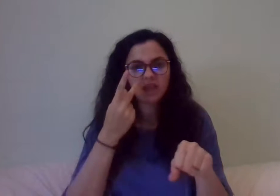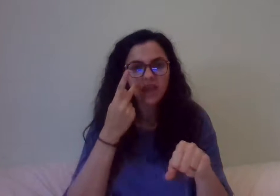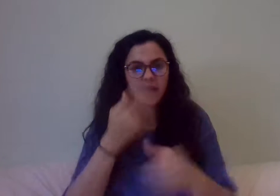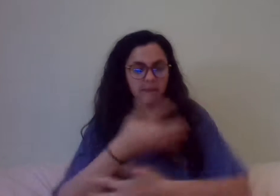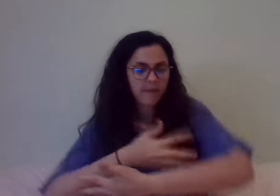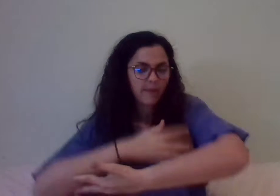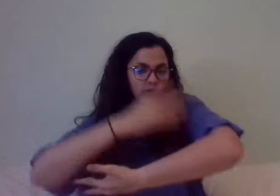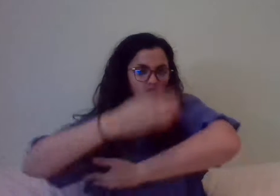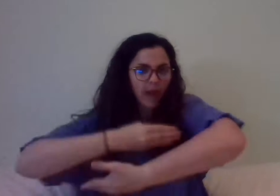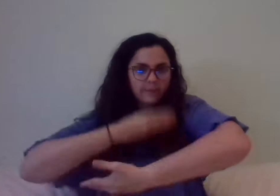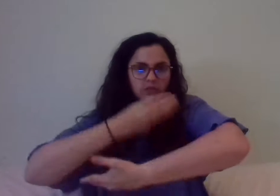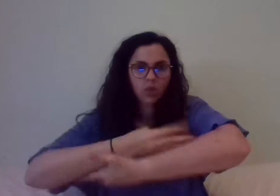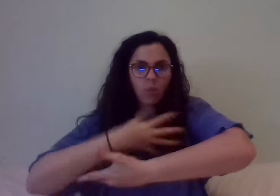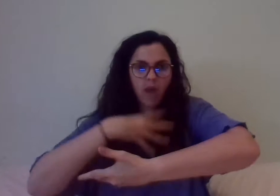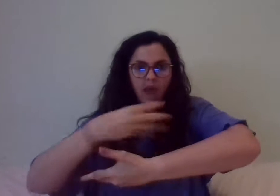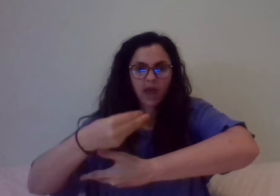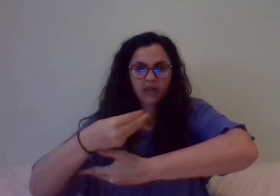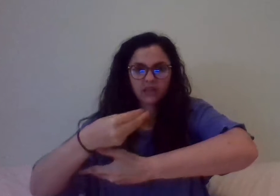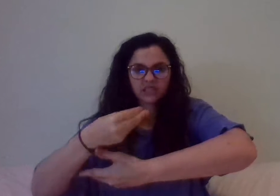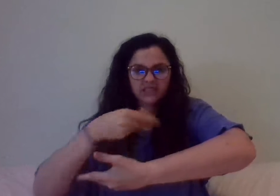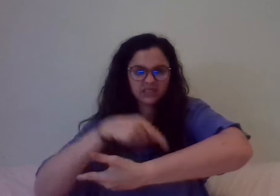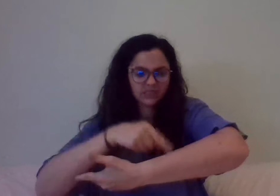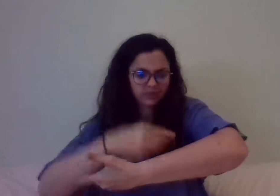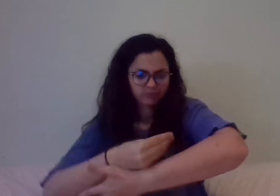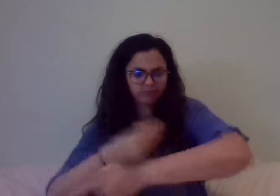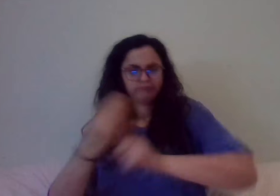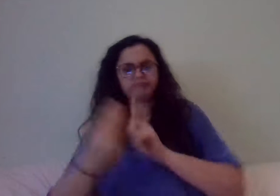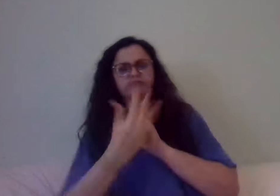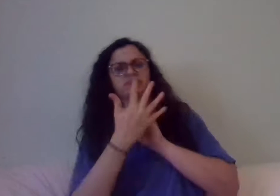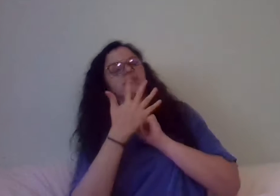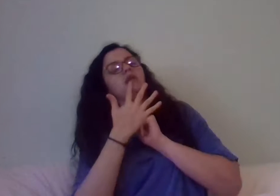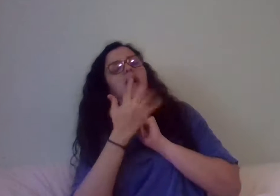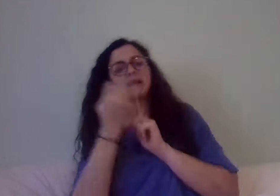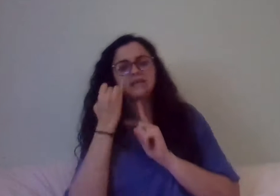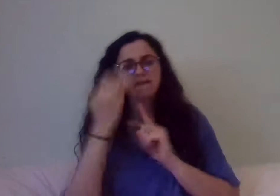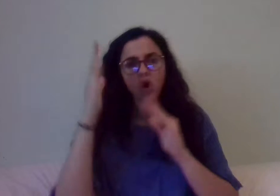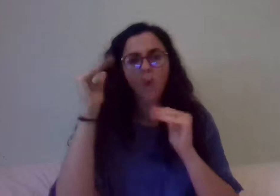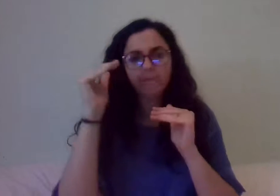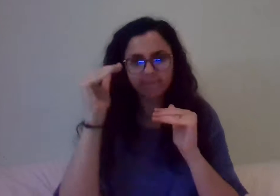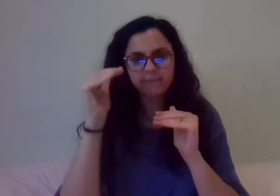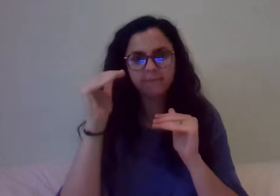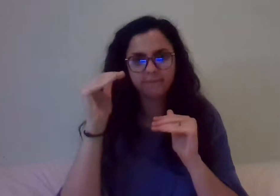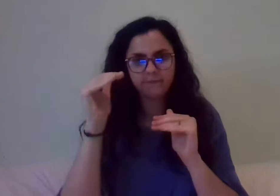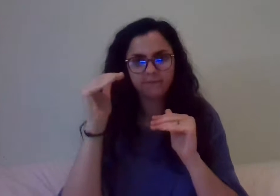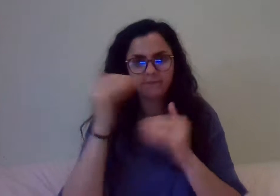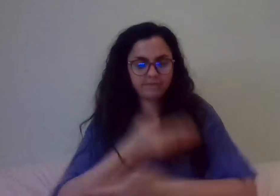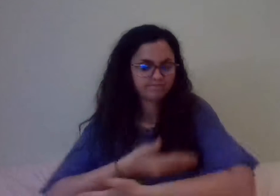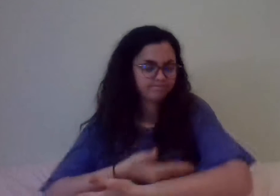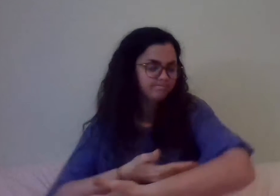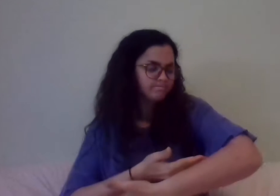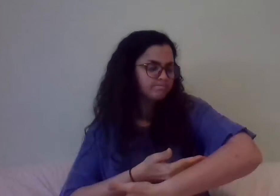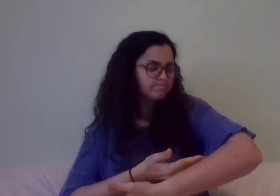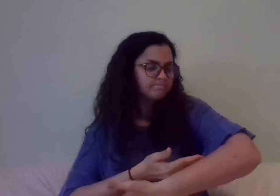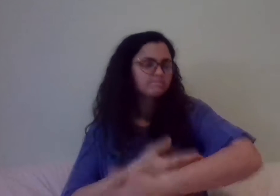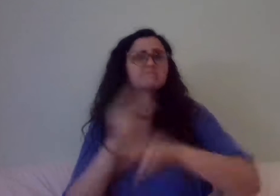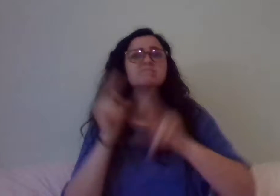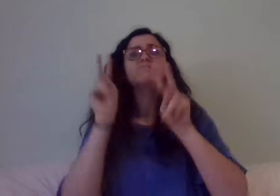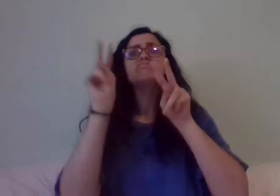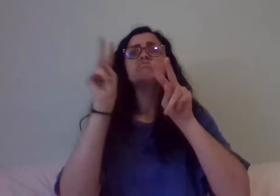always giving us this forward idea of hope, this message of a brighter future, a greater day lying